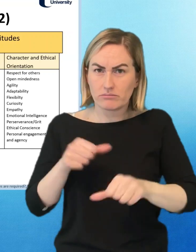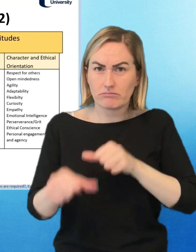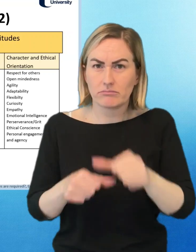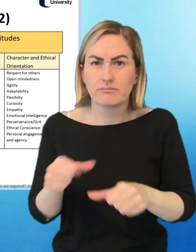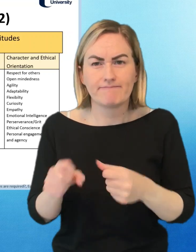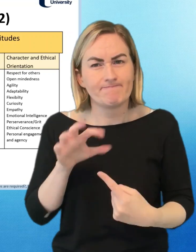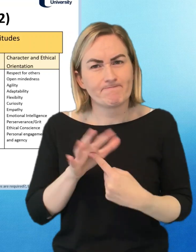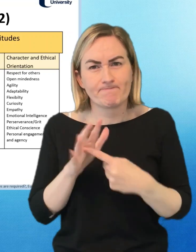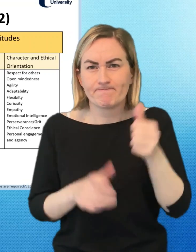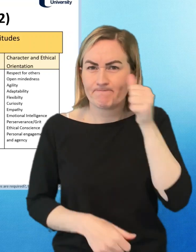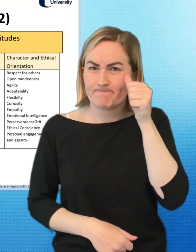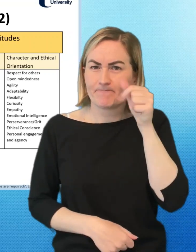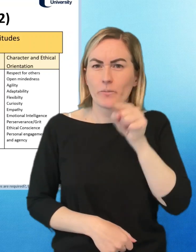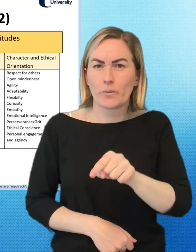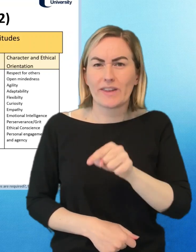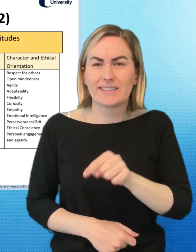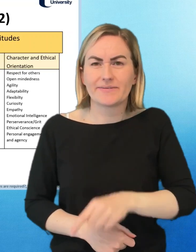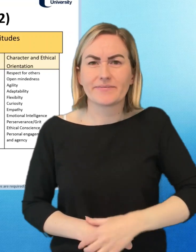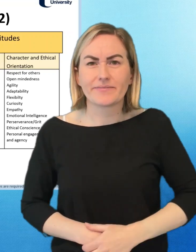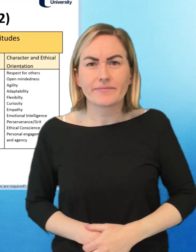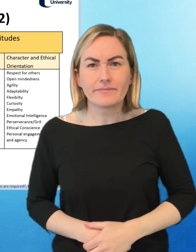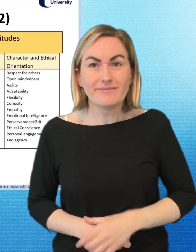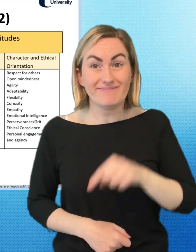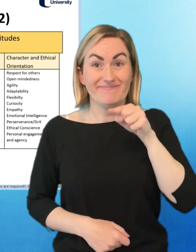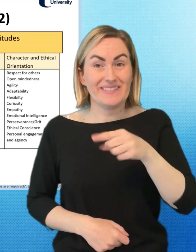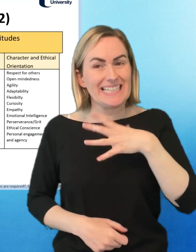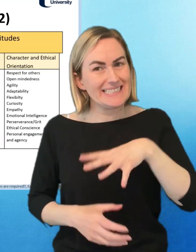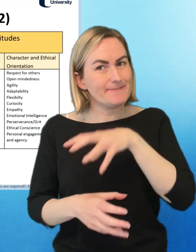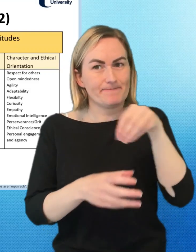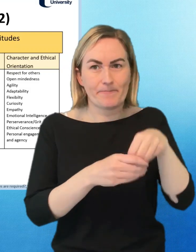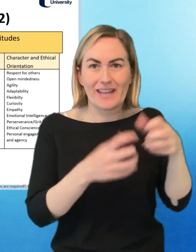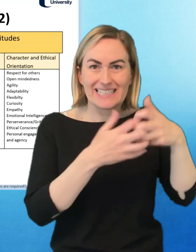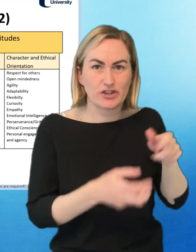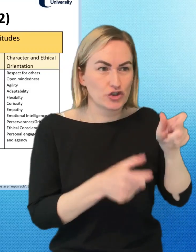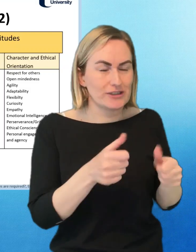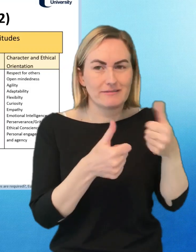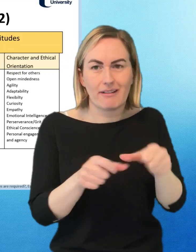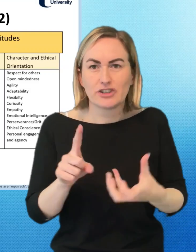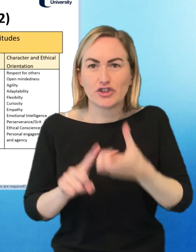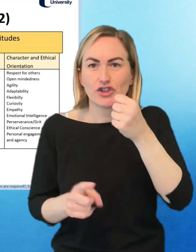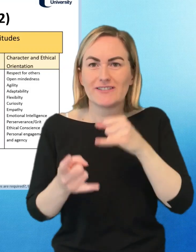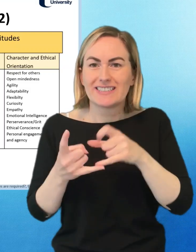orientation, all of which are required for engineers to support achievement of the SDGs.